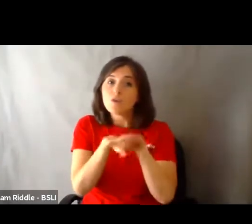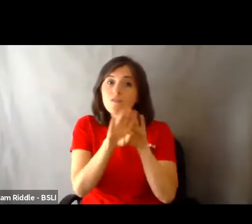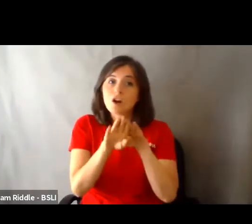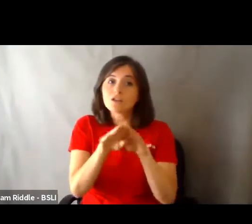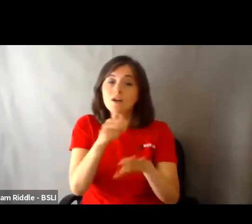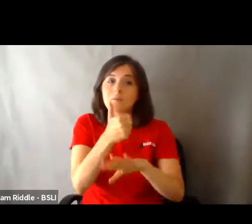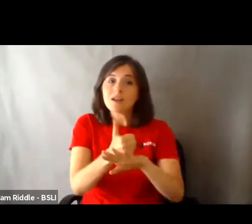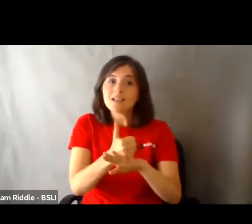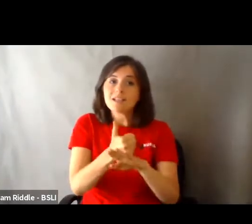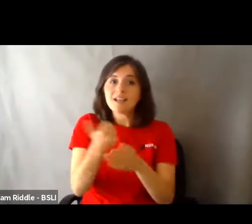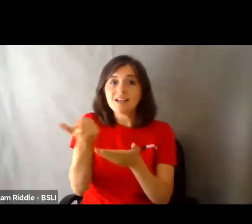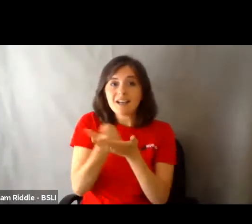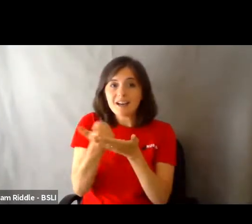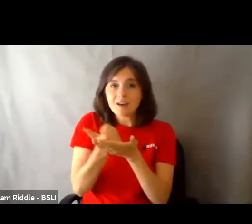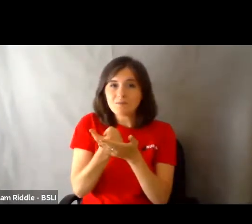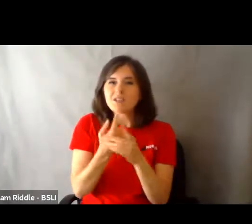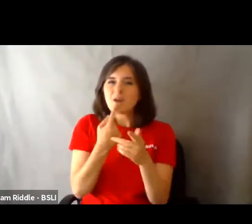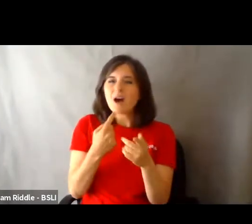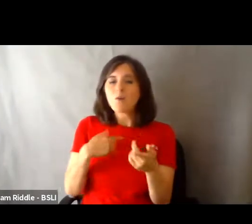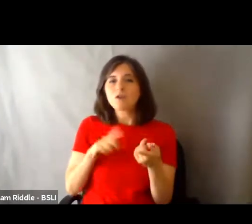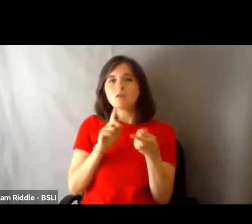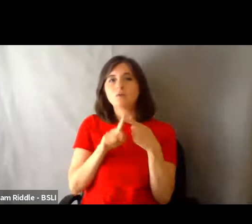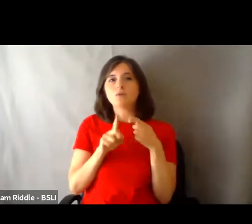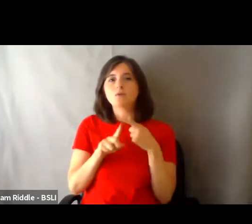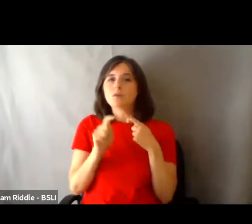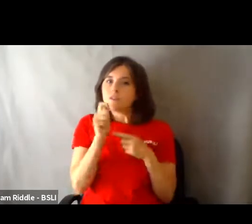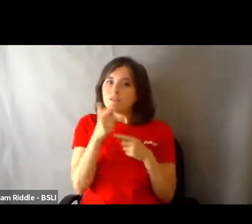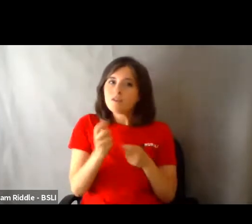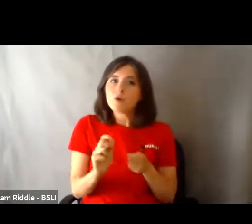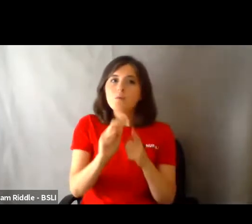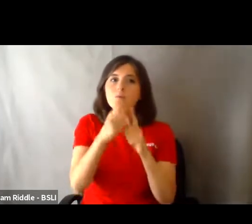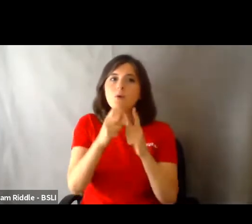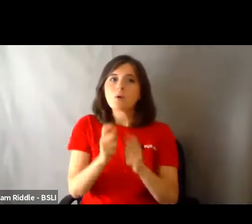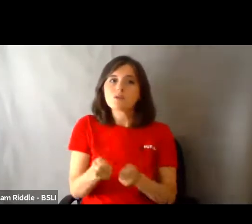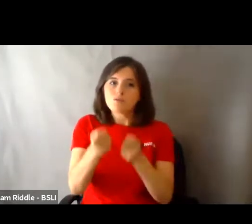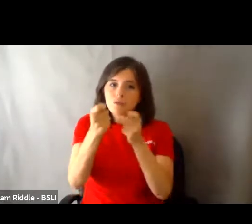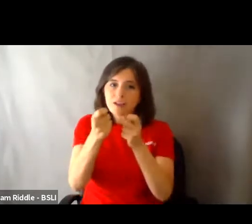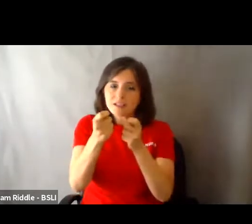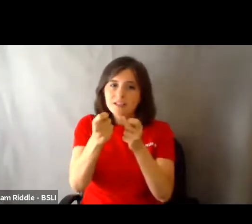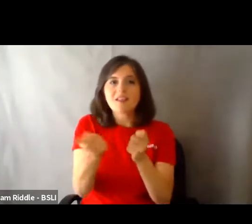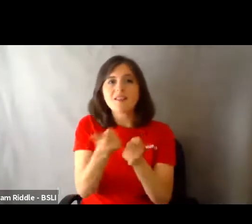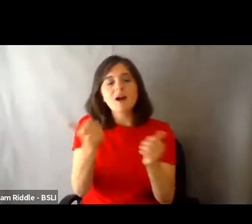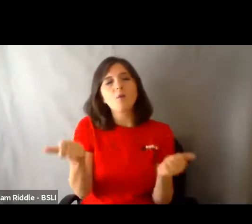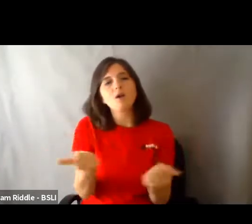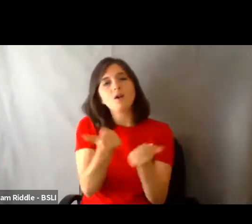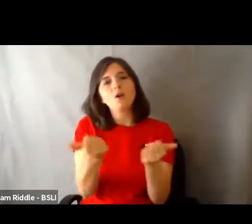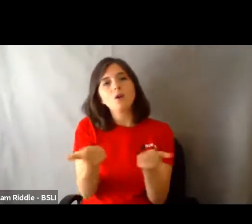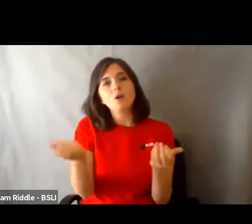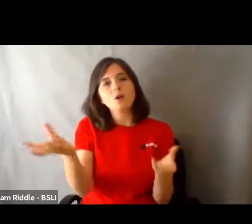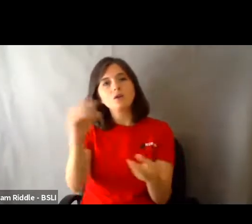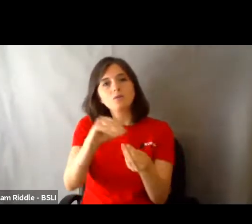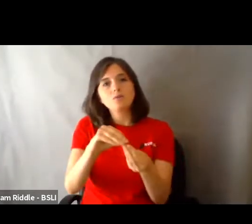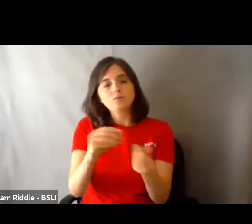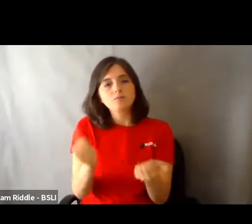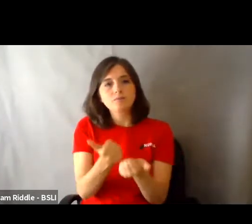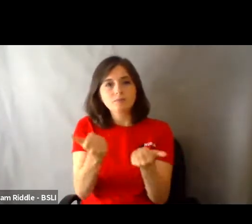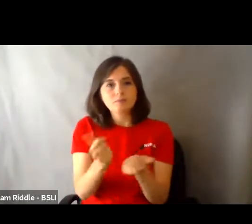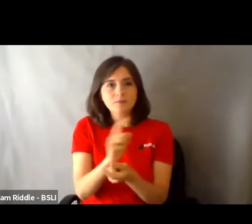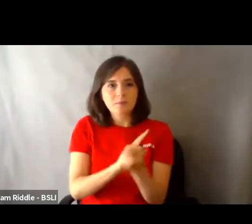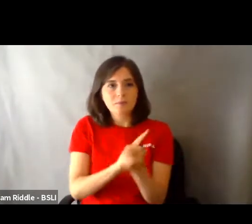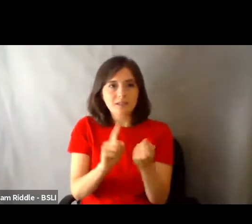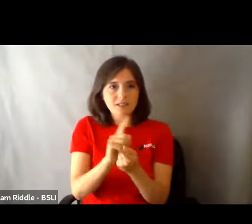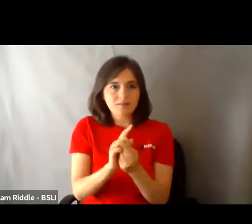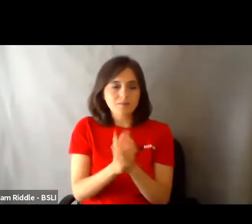address a few of the questions that have been raised and the points and stuff before I close the meeting. And I want to start really with a